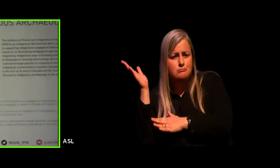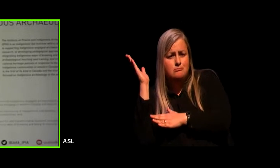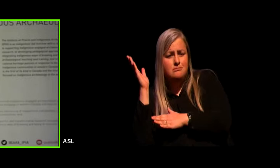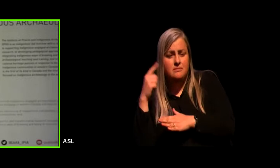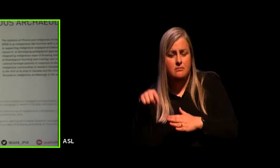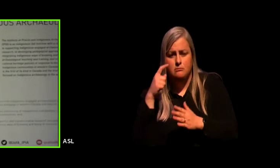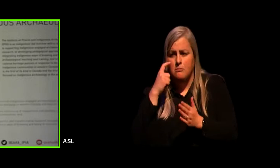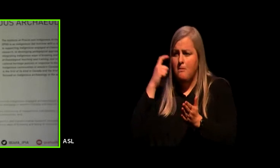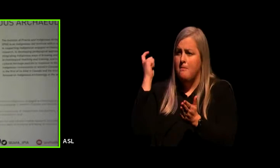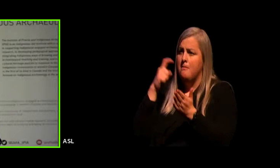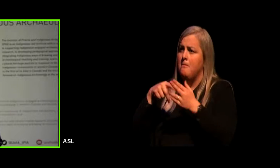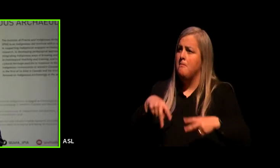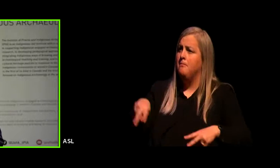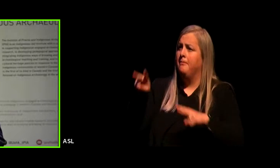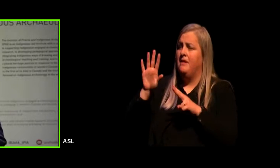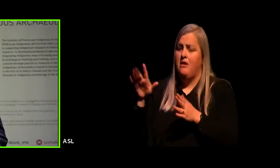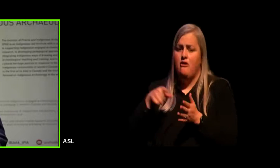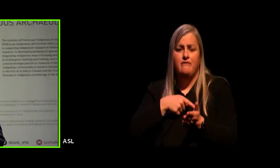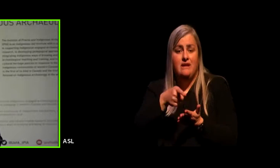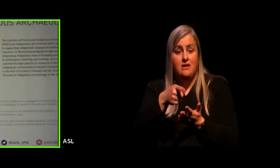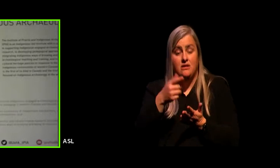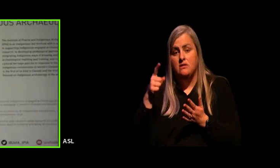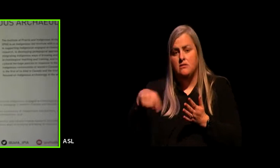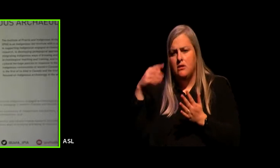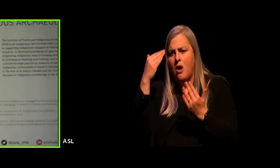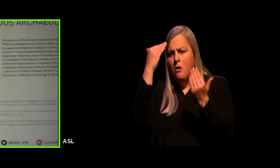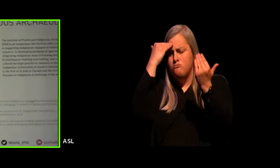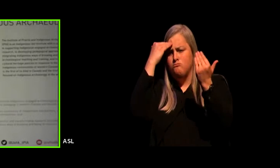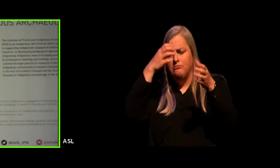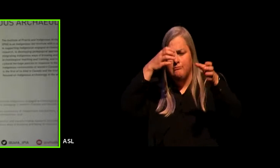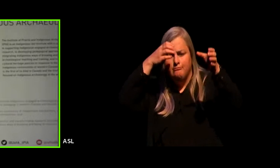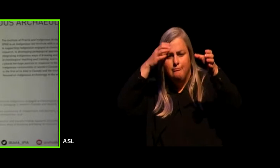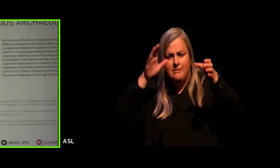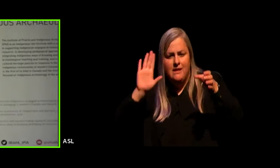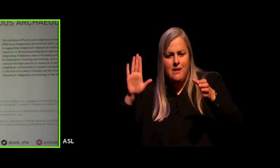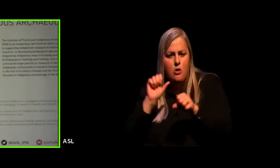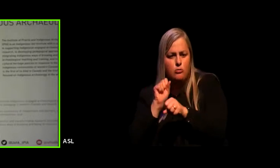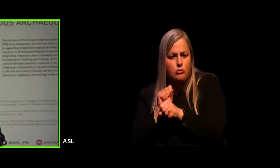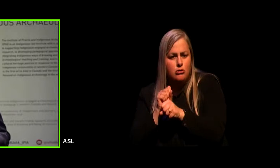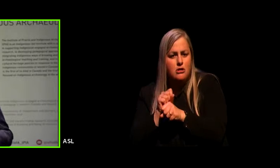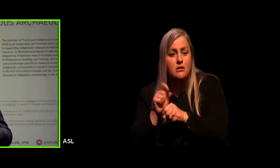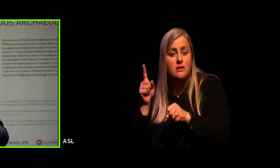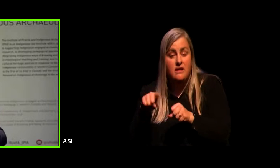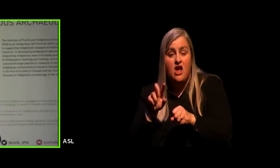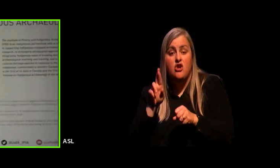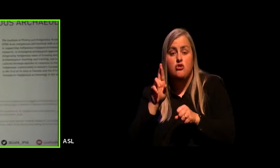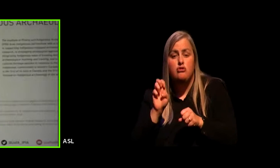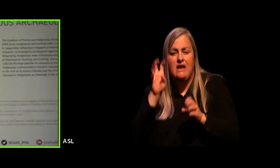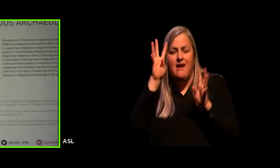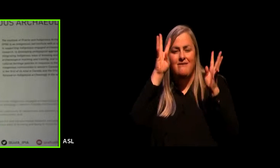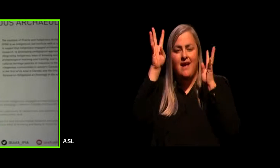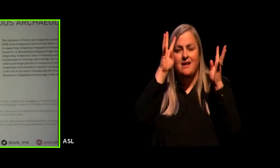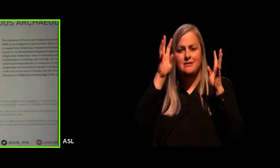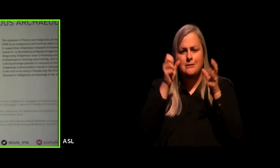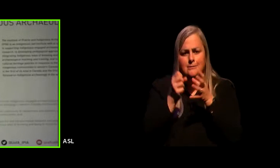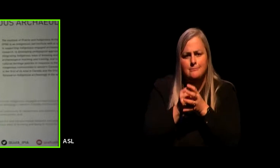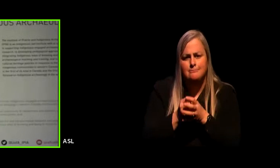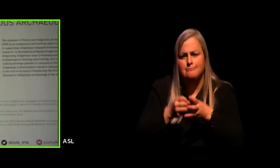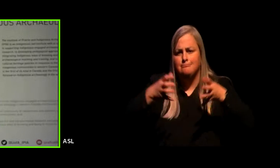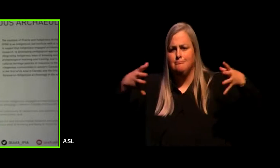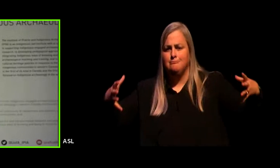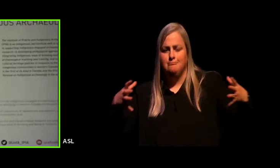are committed to placing Indigenous ways of knowing at the core of their work. They are reinventing and expanding the field of